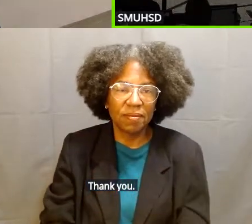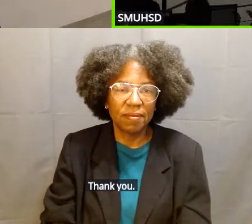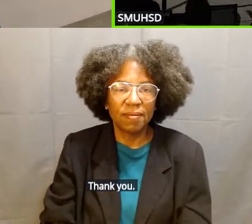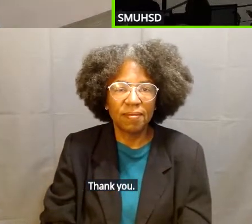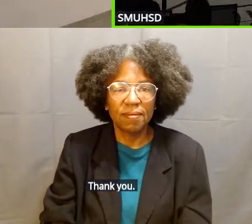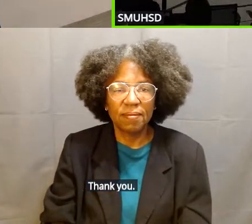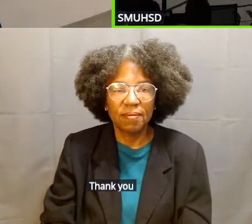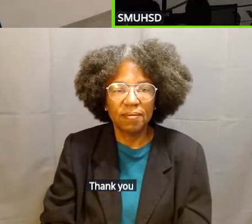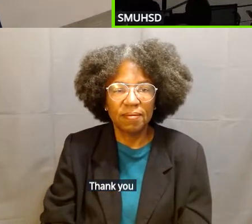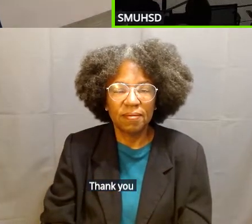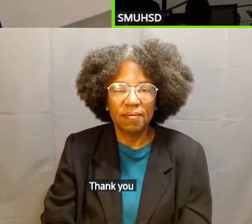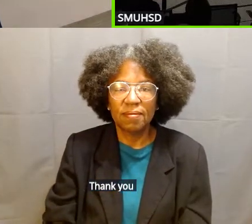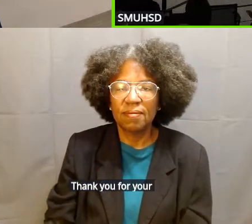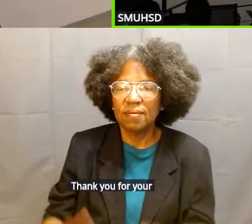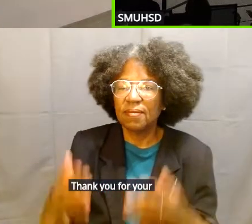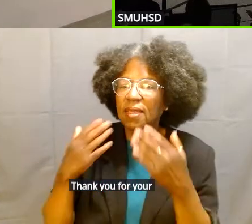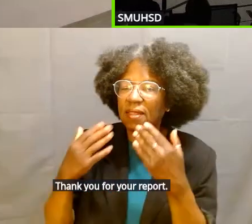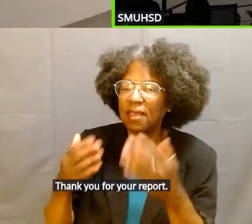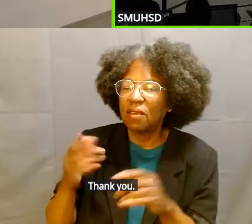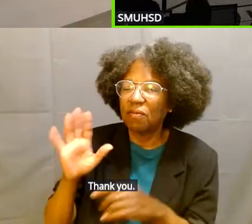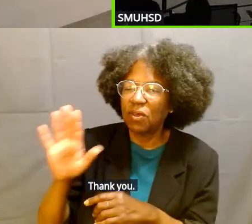Thank you for your report.